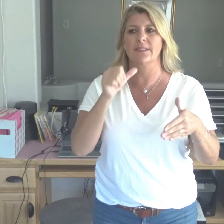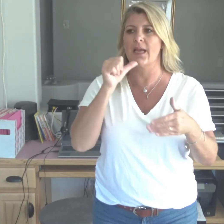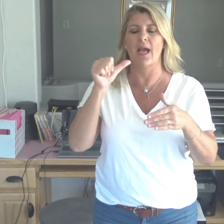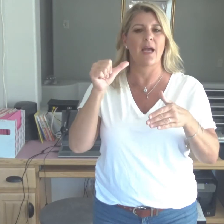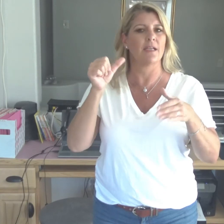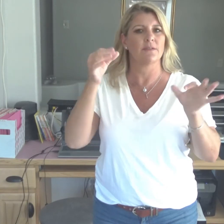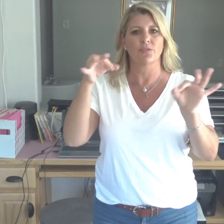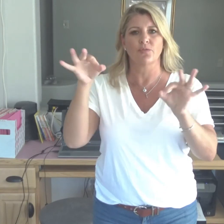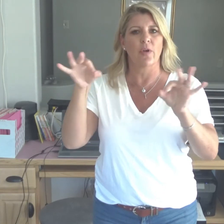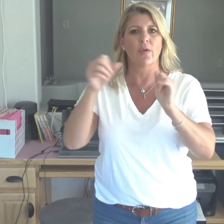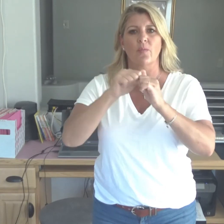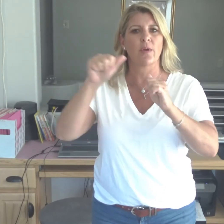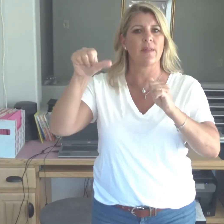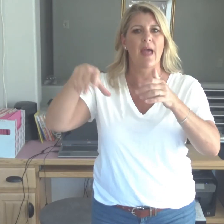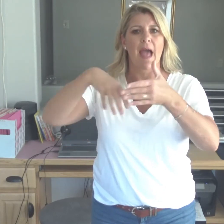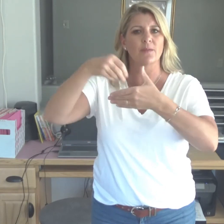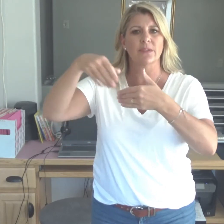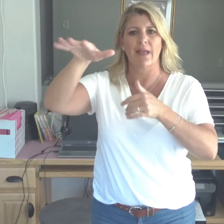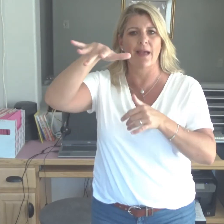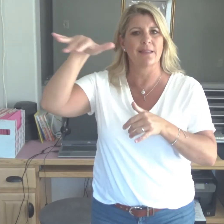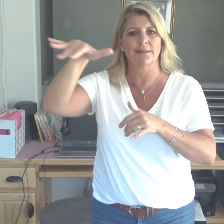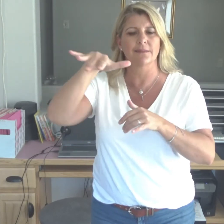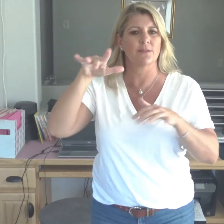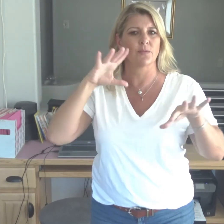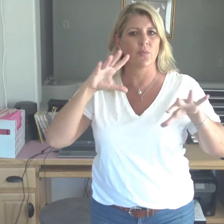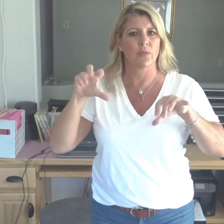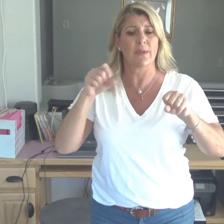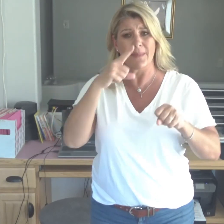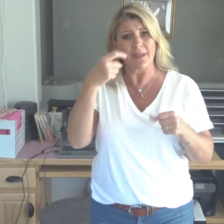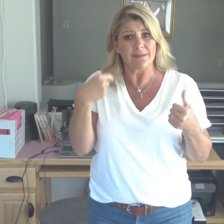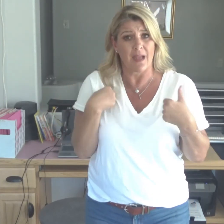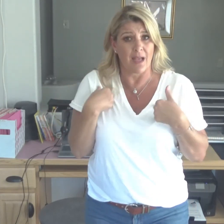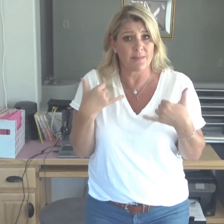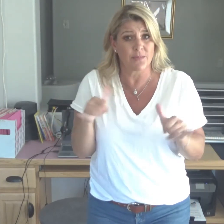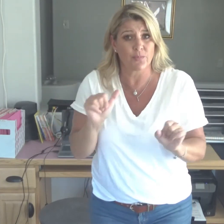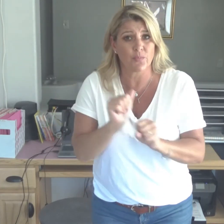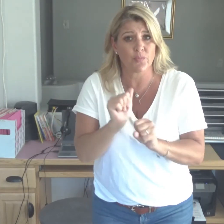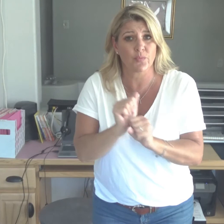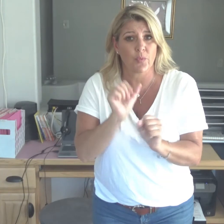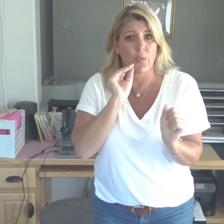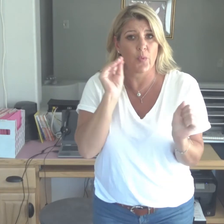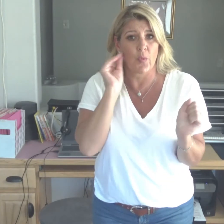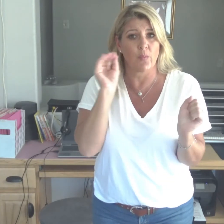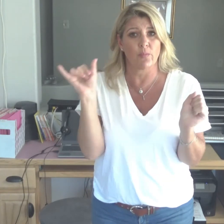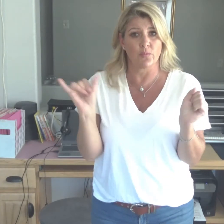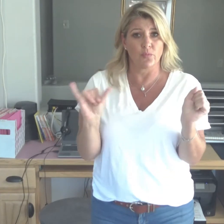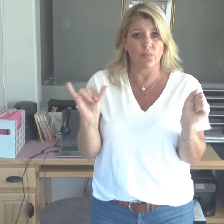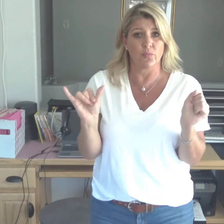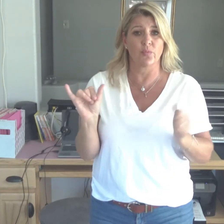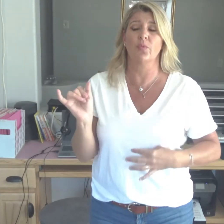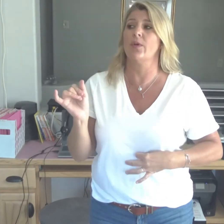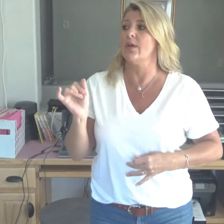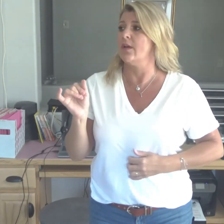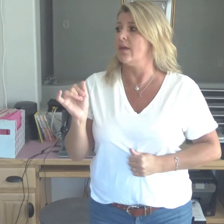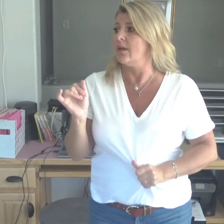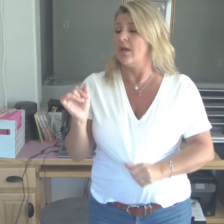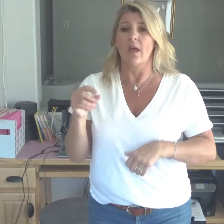focus on their classwork. They're not distracted by outside environmental noise. Because I'm still working from home as well, so